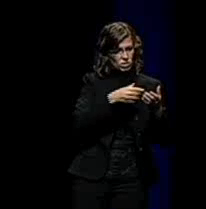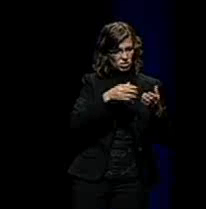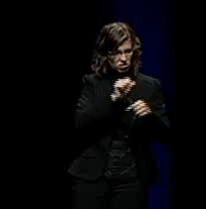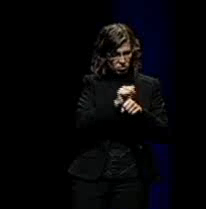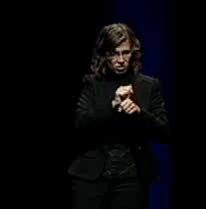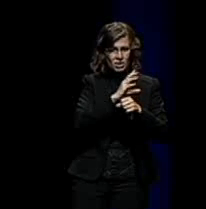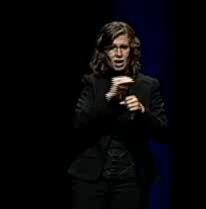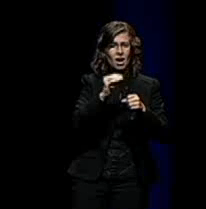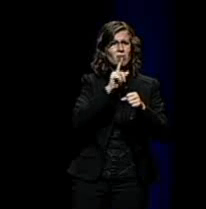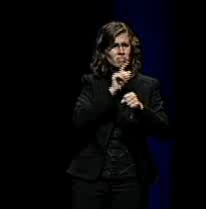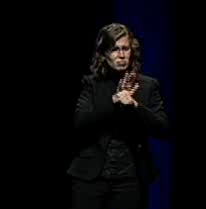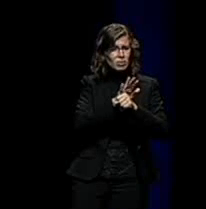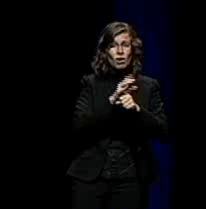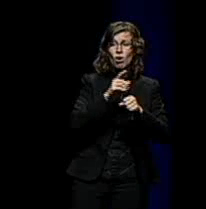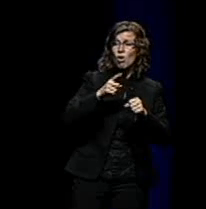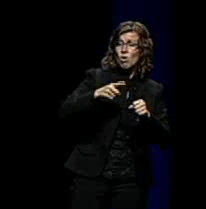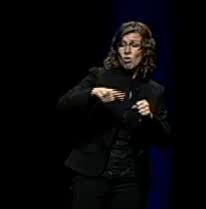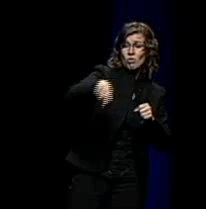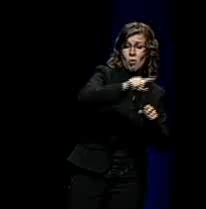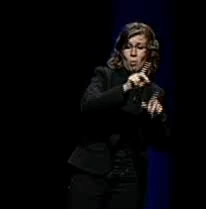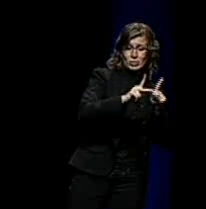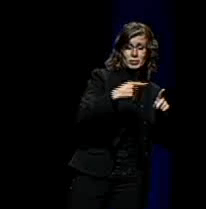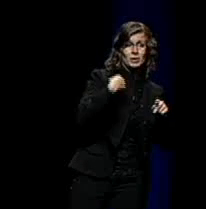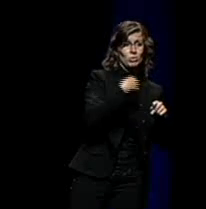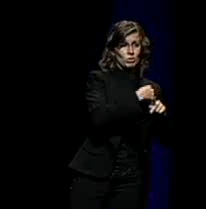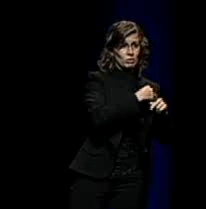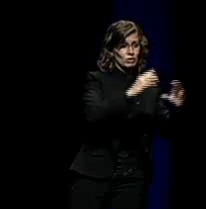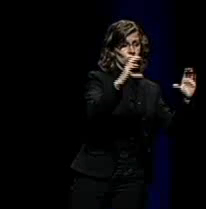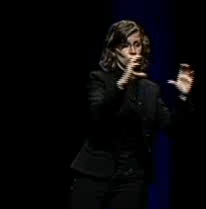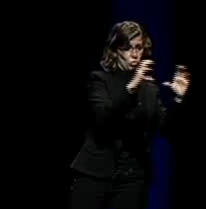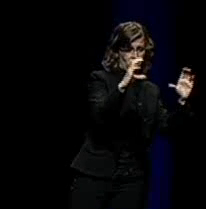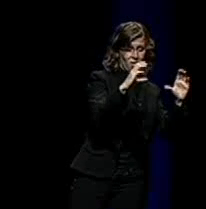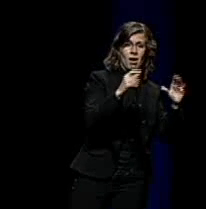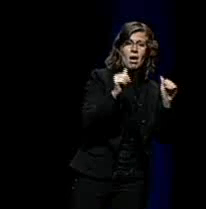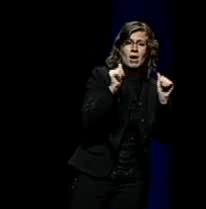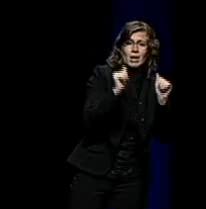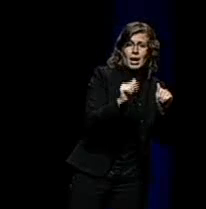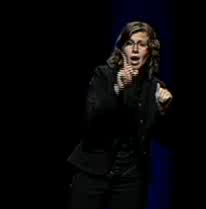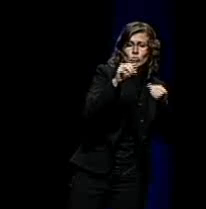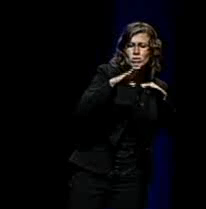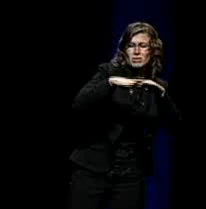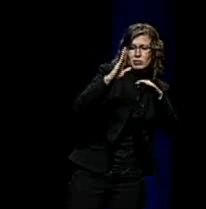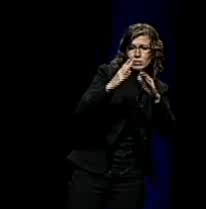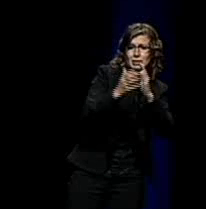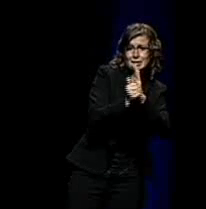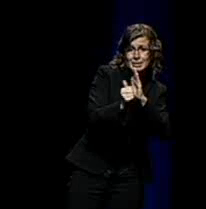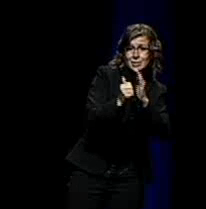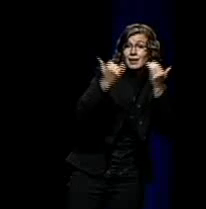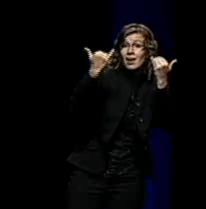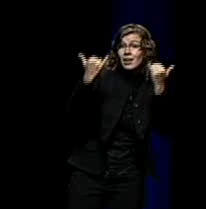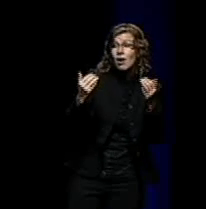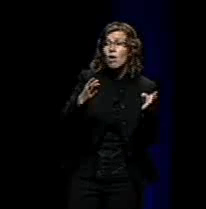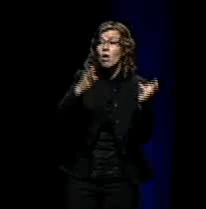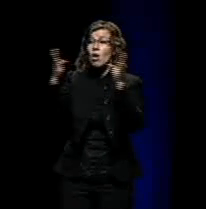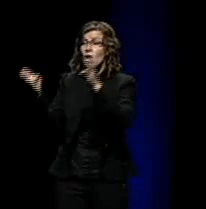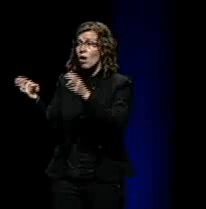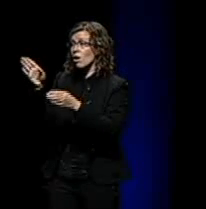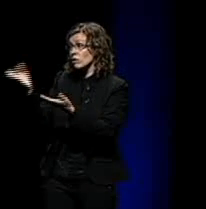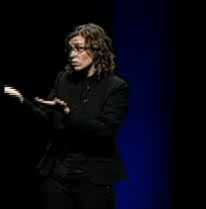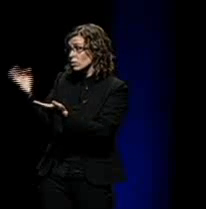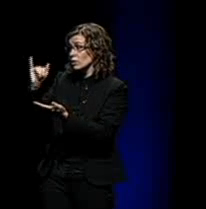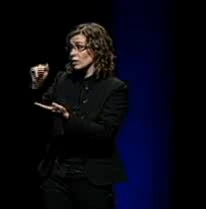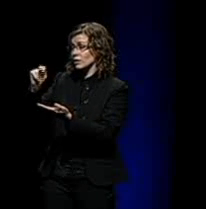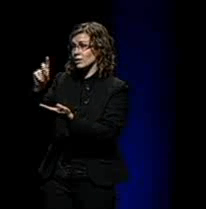that we credential can do this. Now we have to get the industry to allow you to select the person you want. If that's not